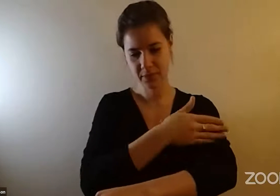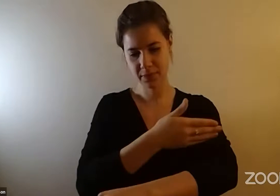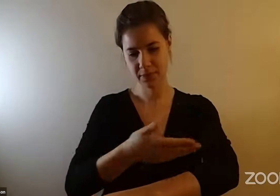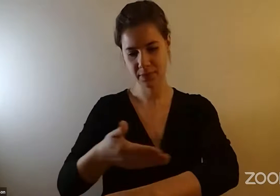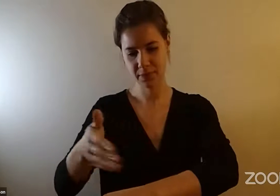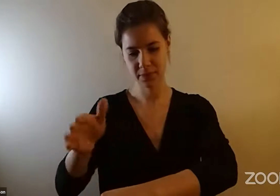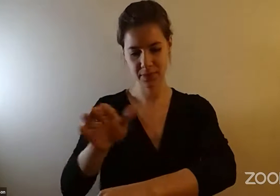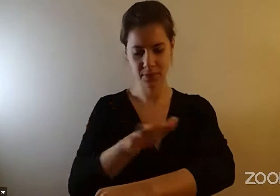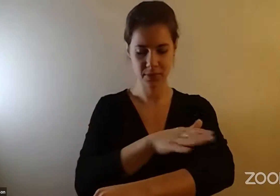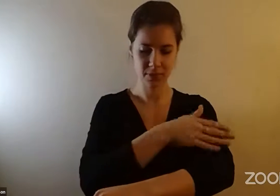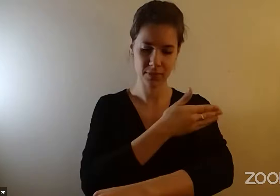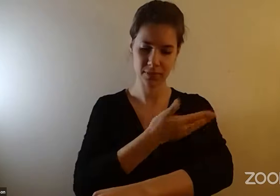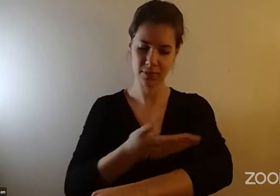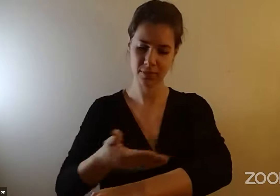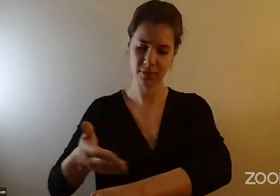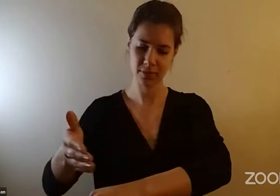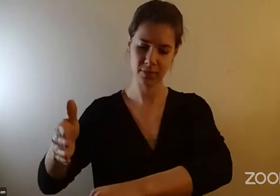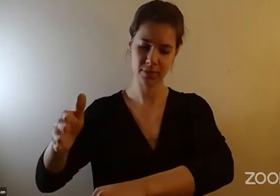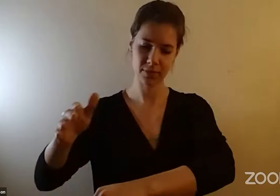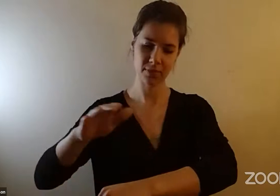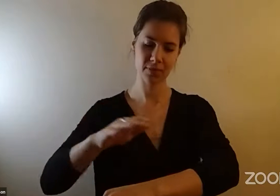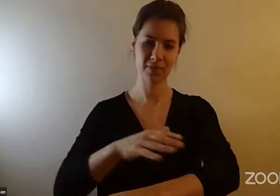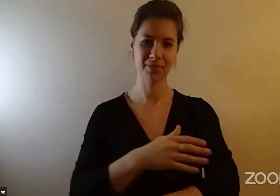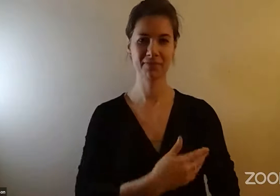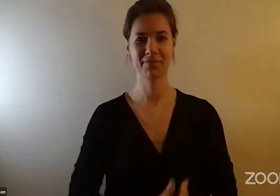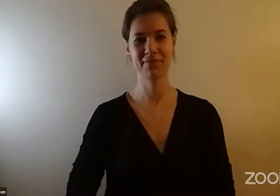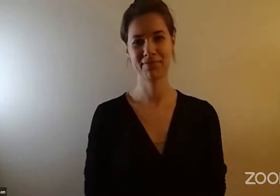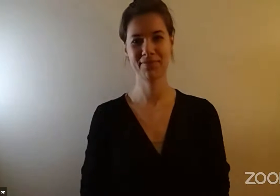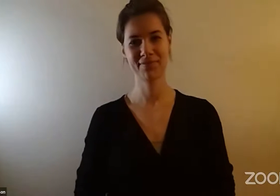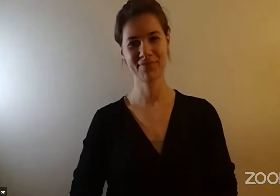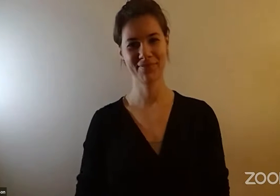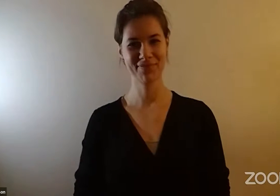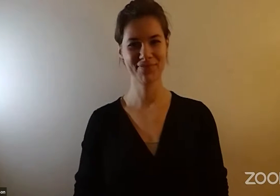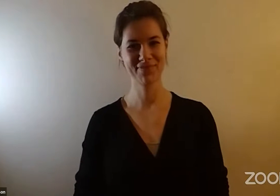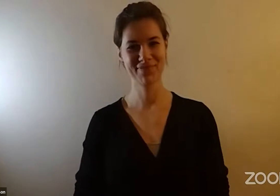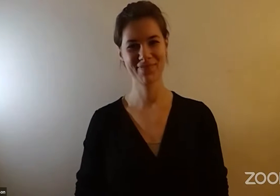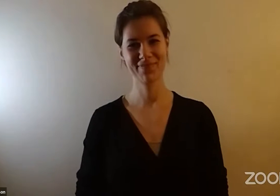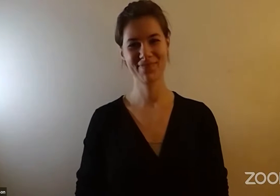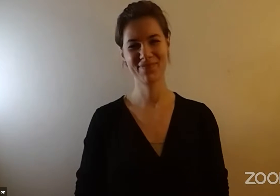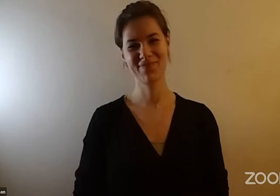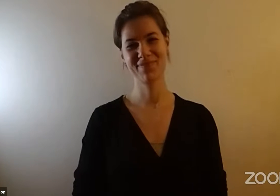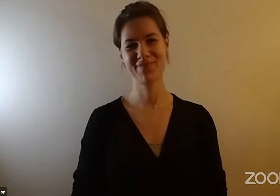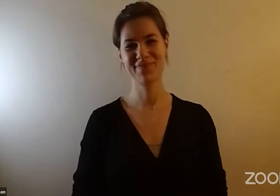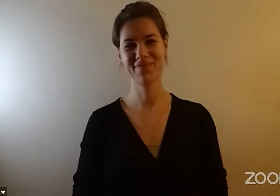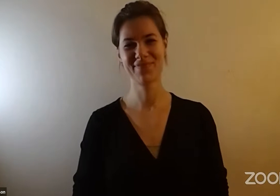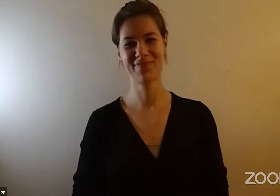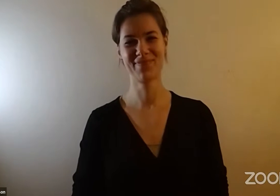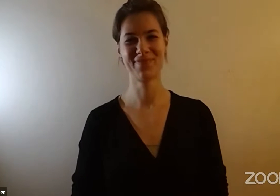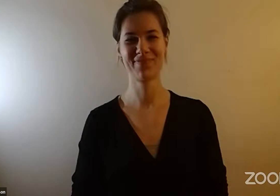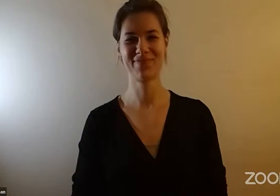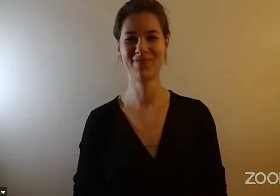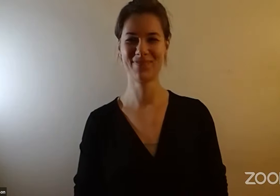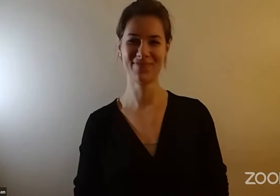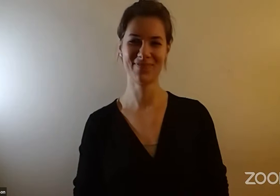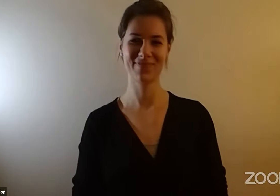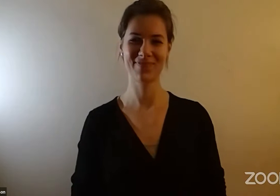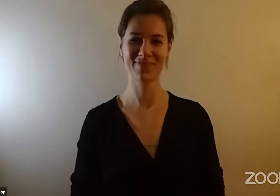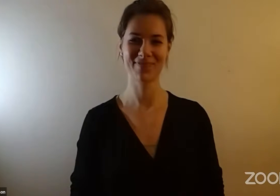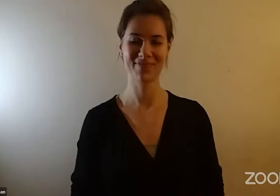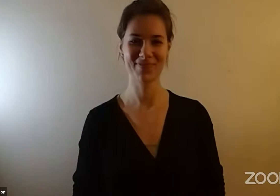history will tell, keep sentinel, all personnel, no parallel, history will tell, walls closing